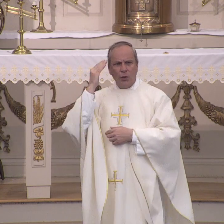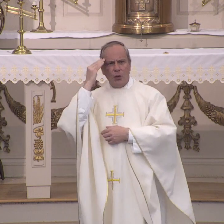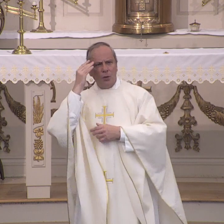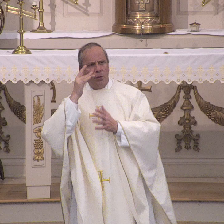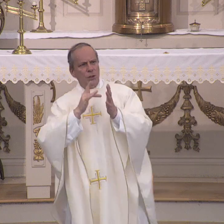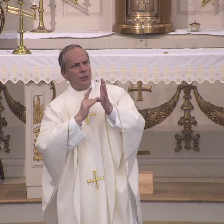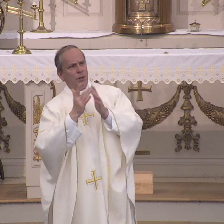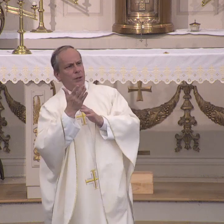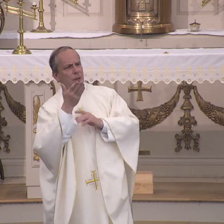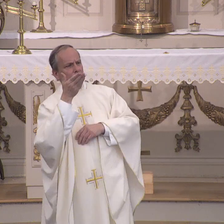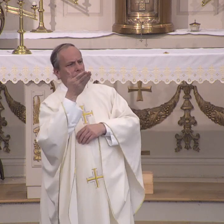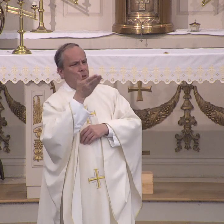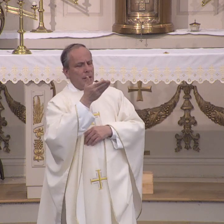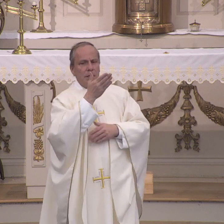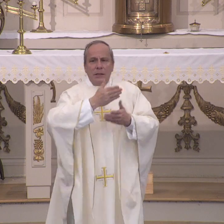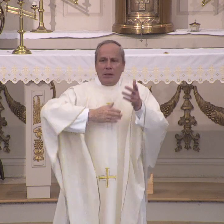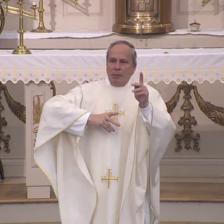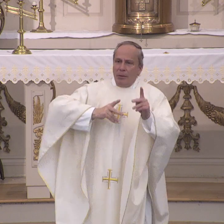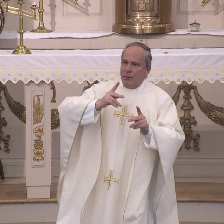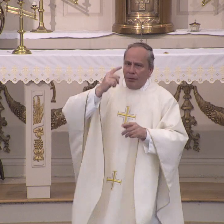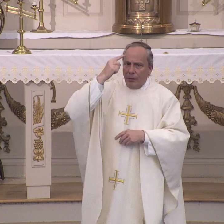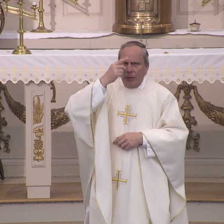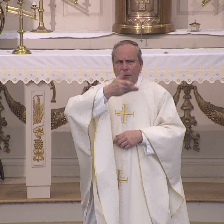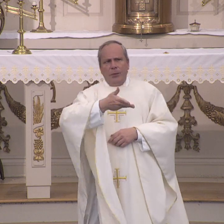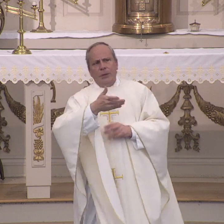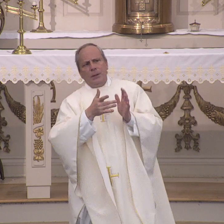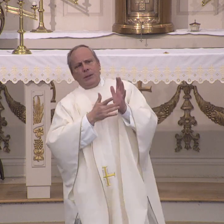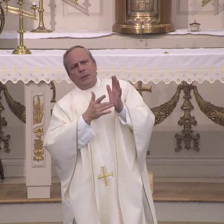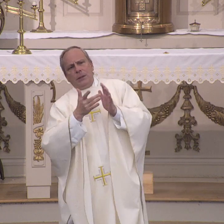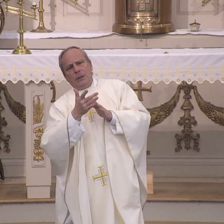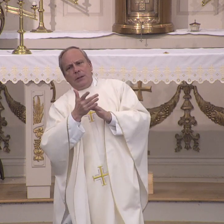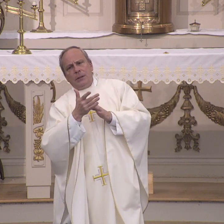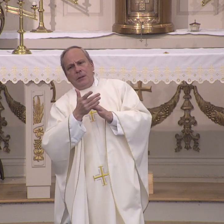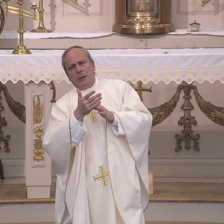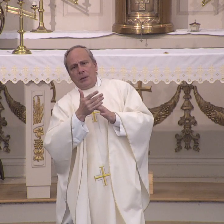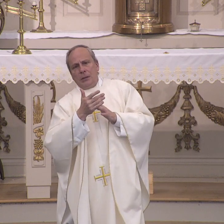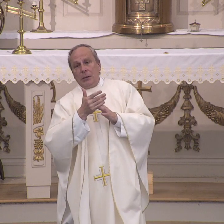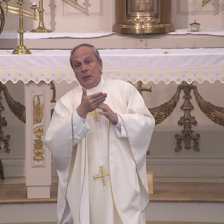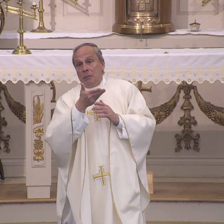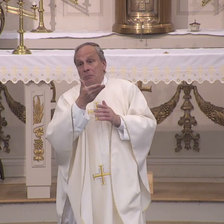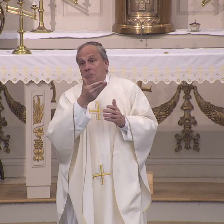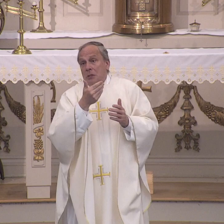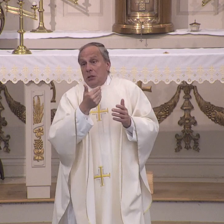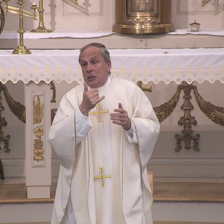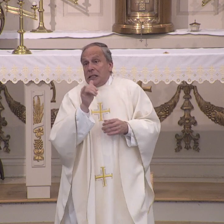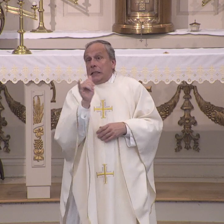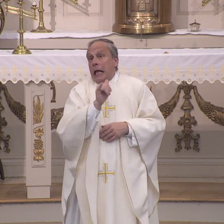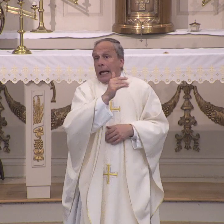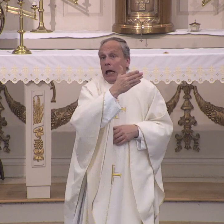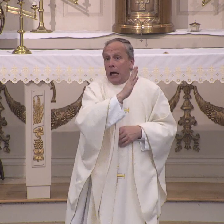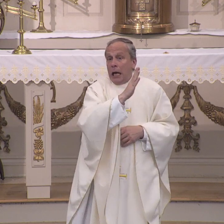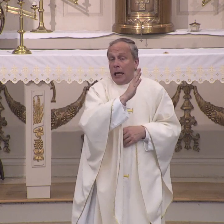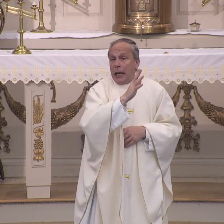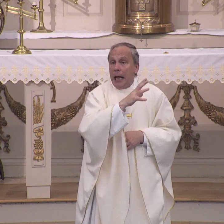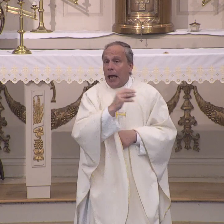Back at that time, there was a lot of confusion about who Jesus was and